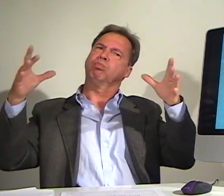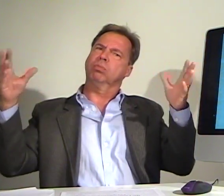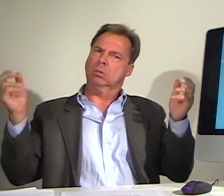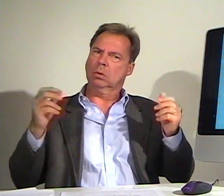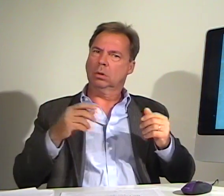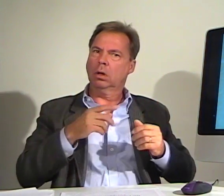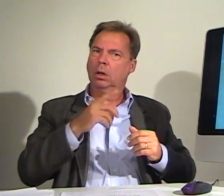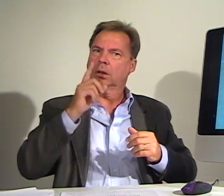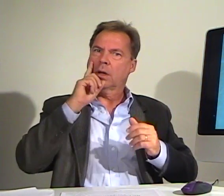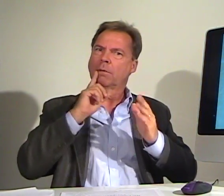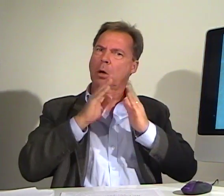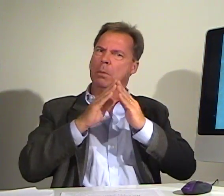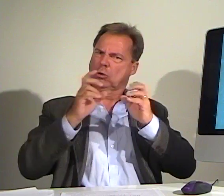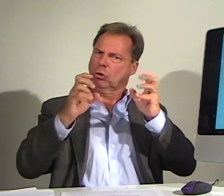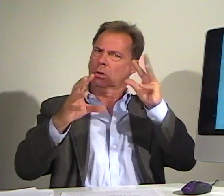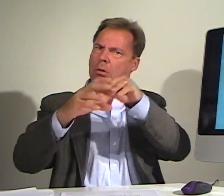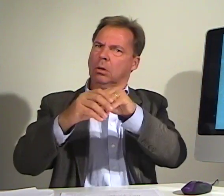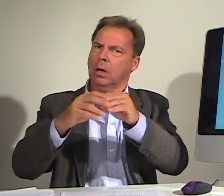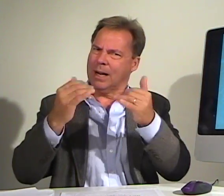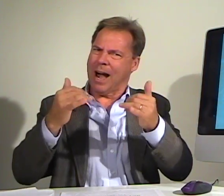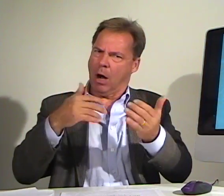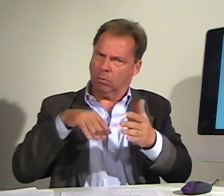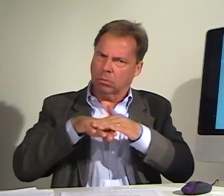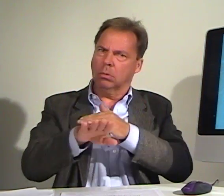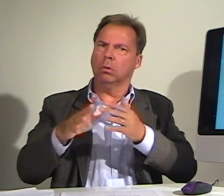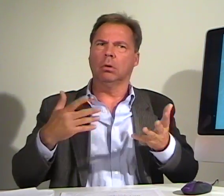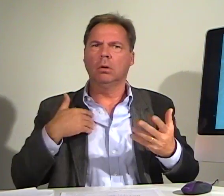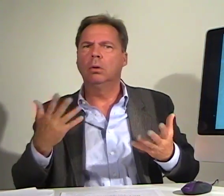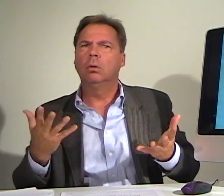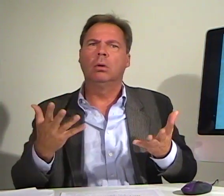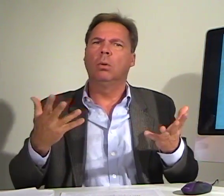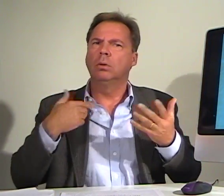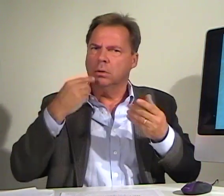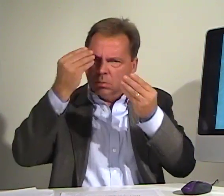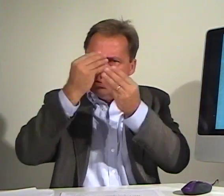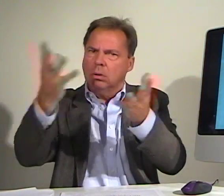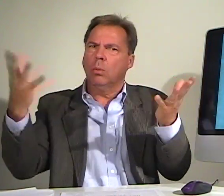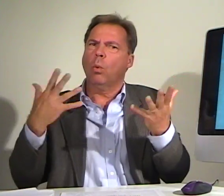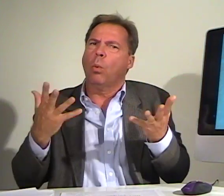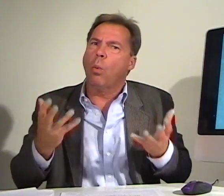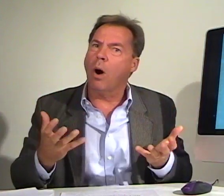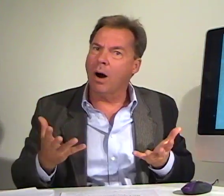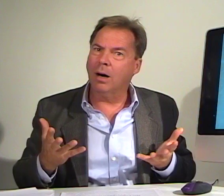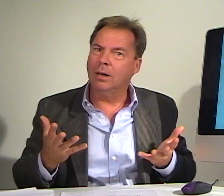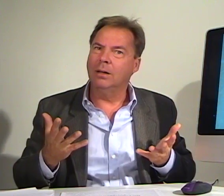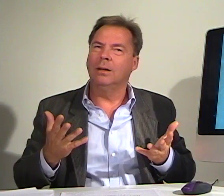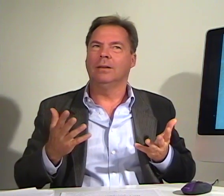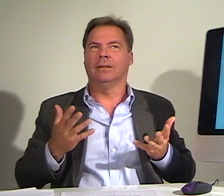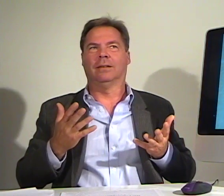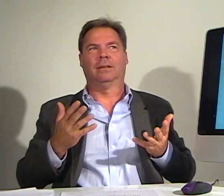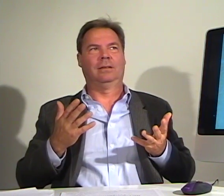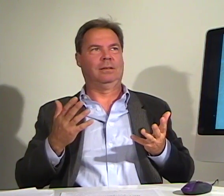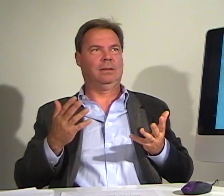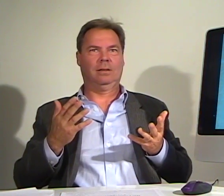about expanding the notion of universal design beyond architectural. So now we have to let everybody know what